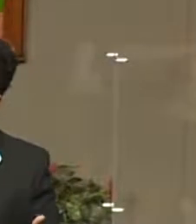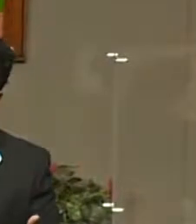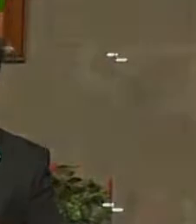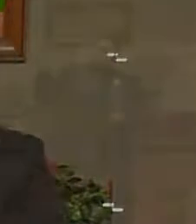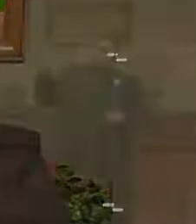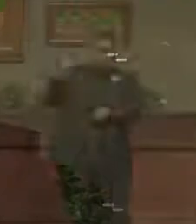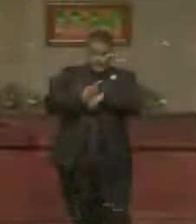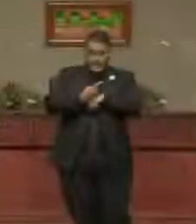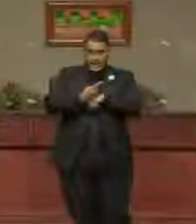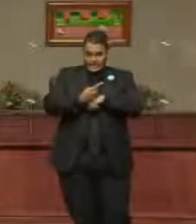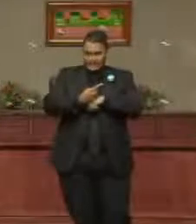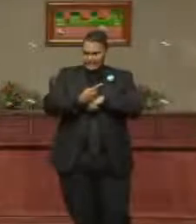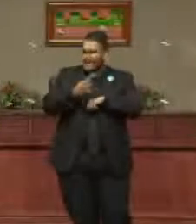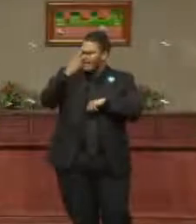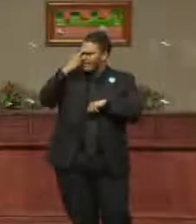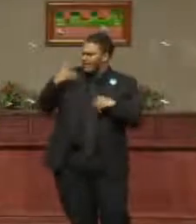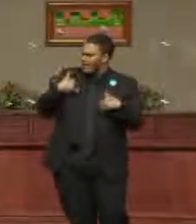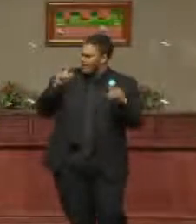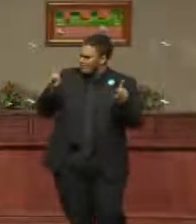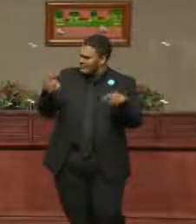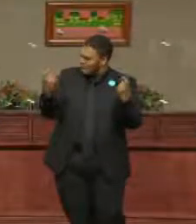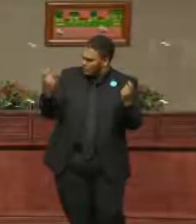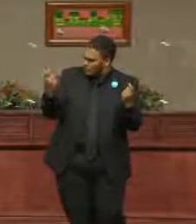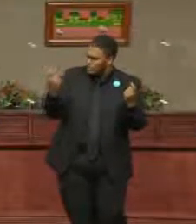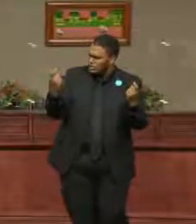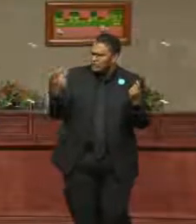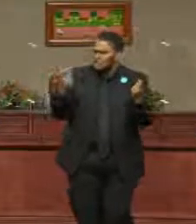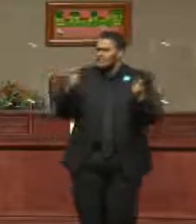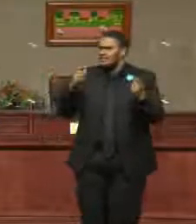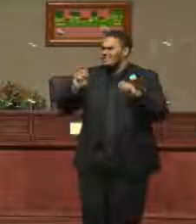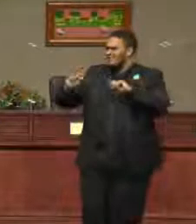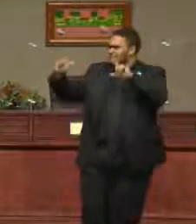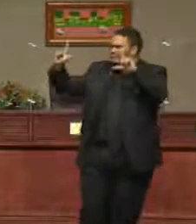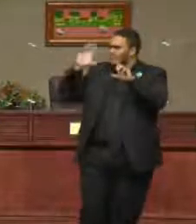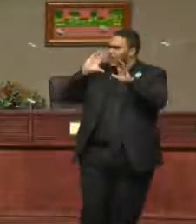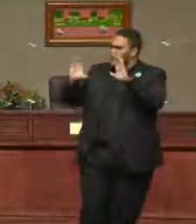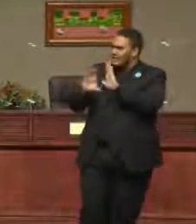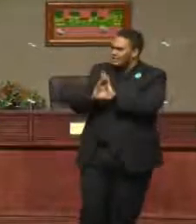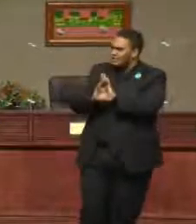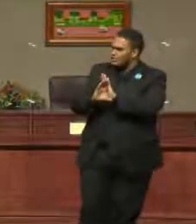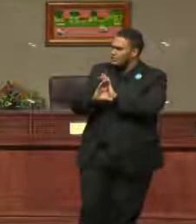I think we have some picture. I don't know if you can show it.